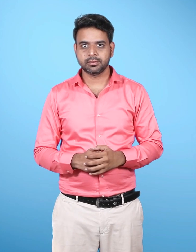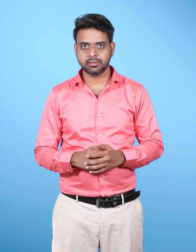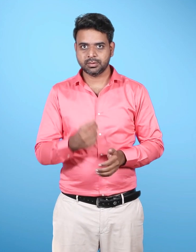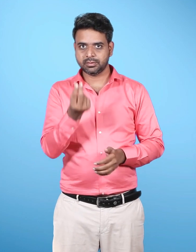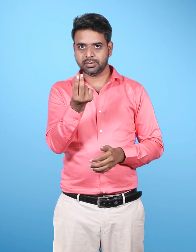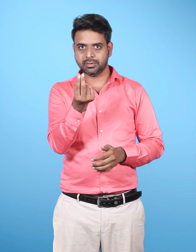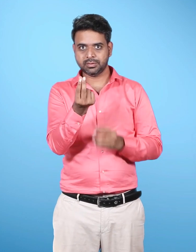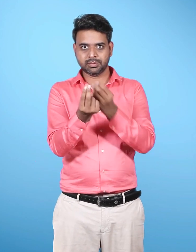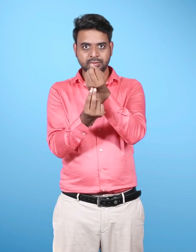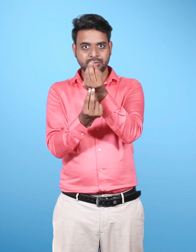Does the bulb glow?